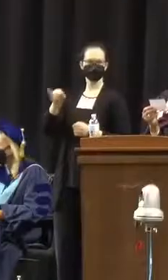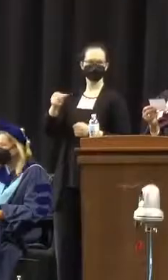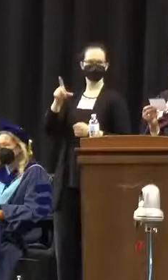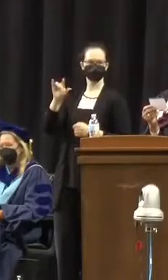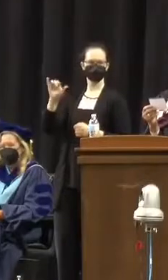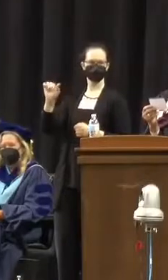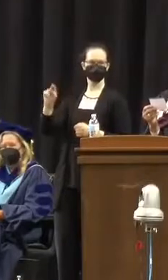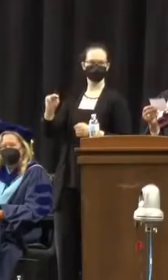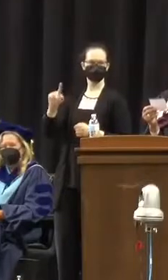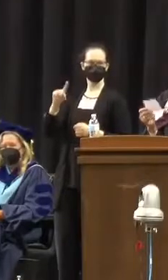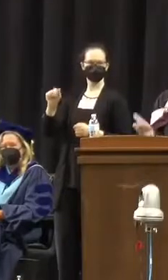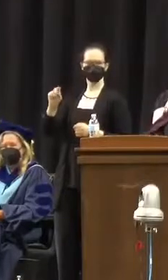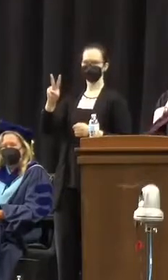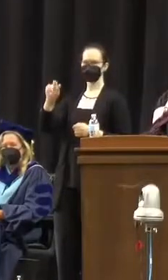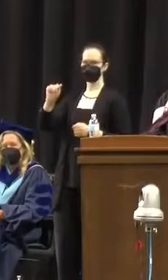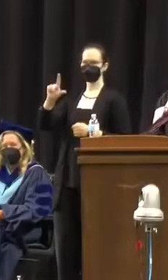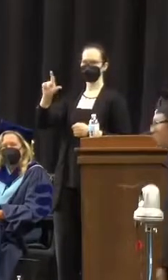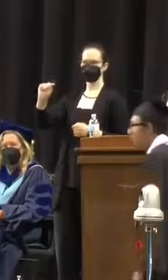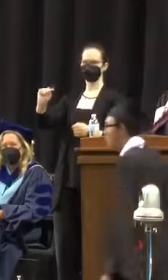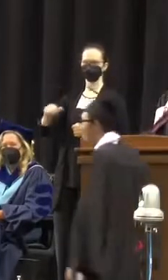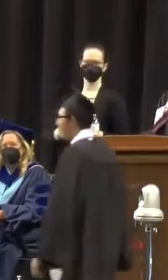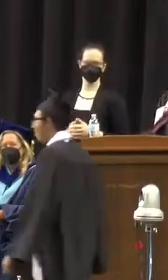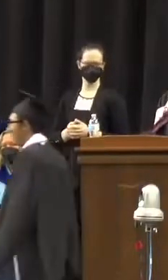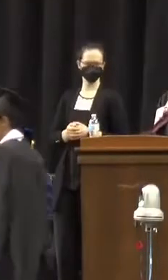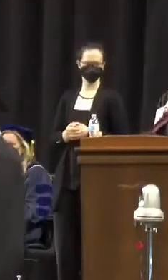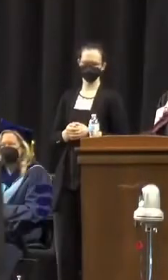Julian Zavala,